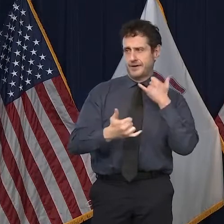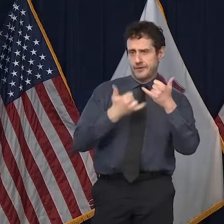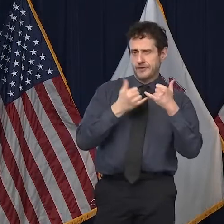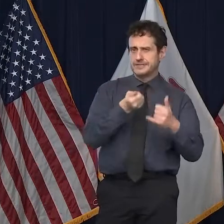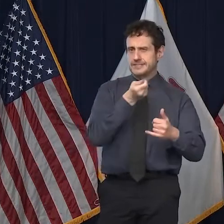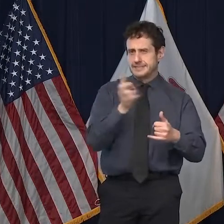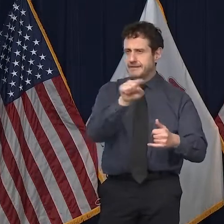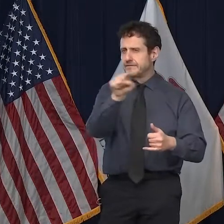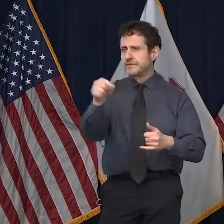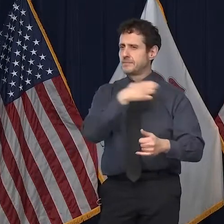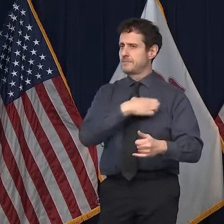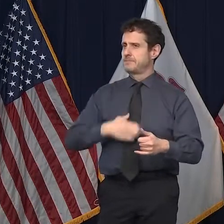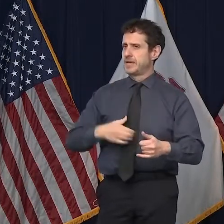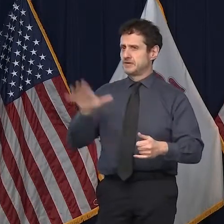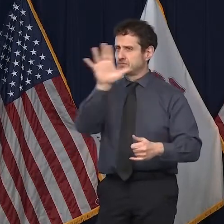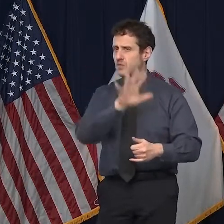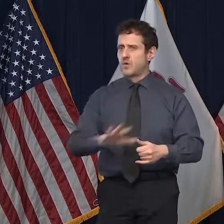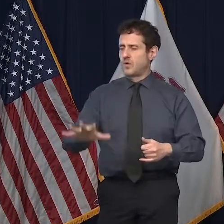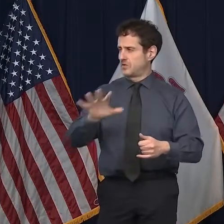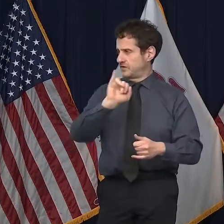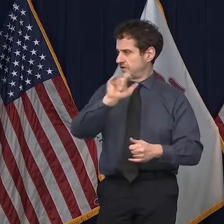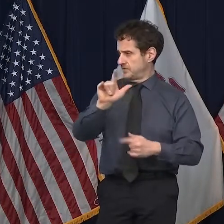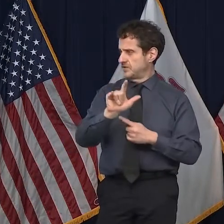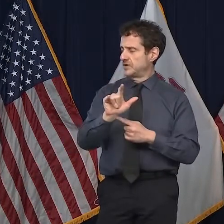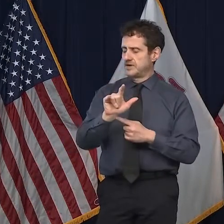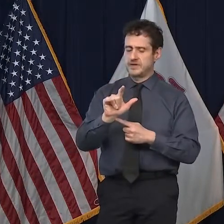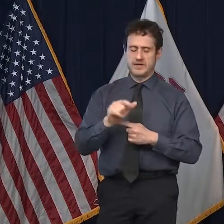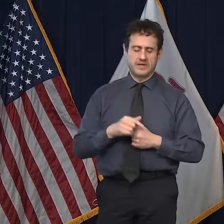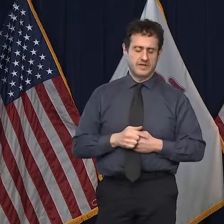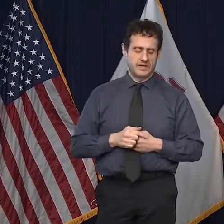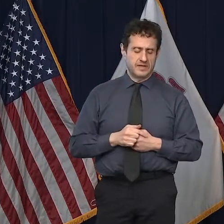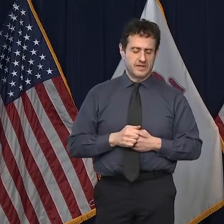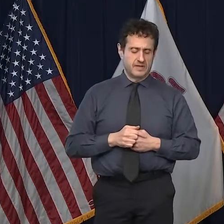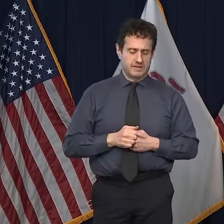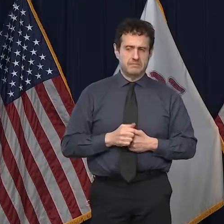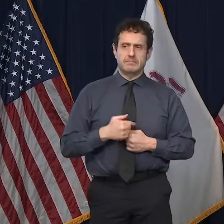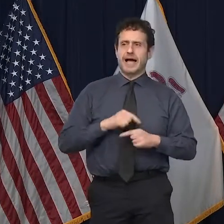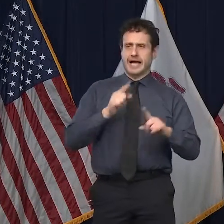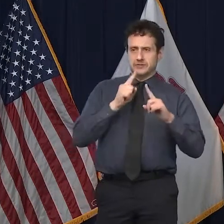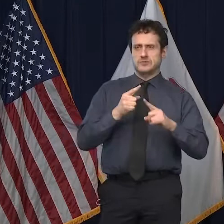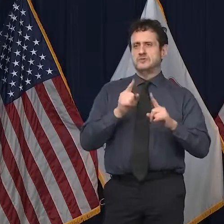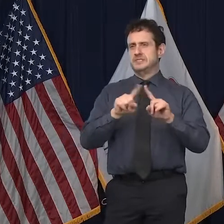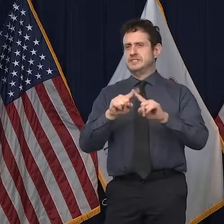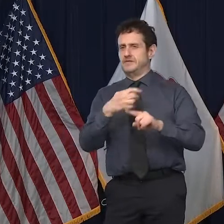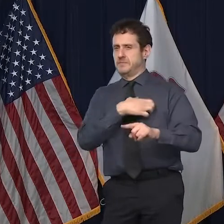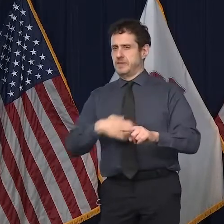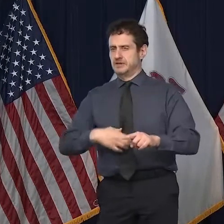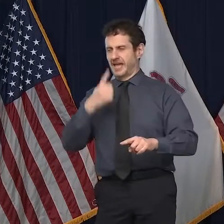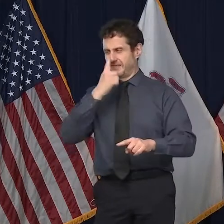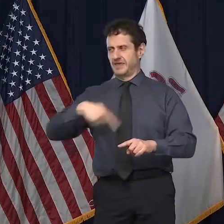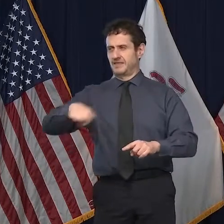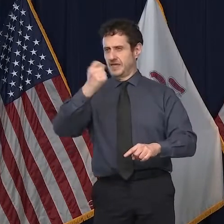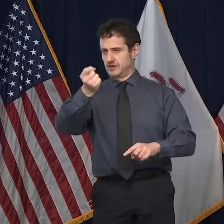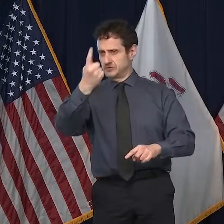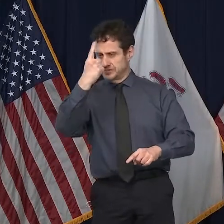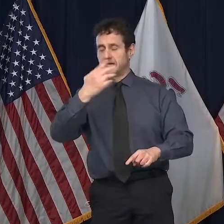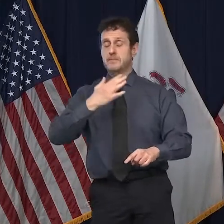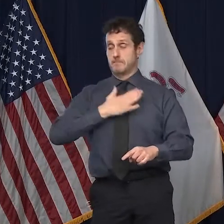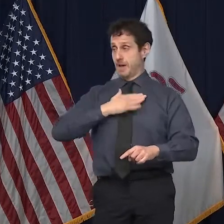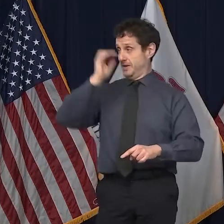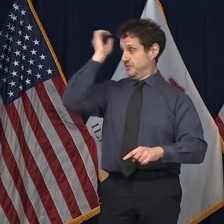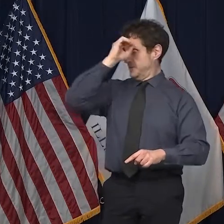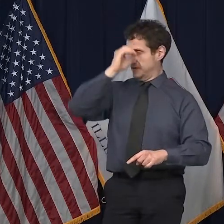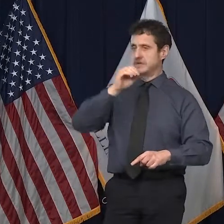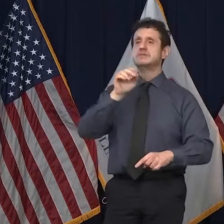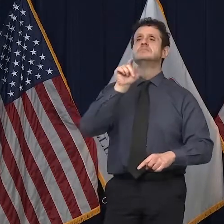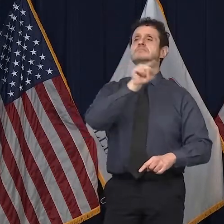mayors from really across the region, and they understand, I think, where I stand, which is